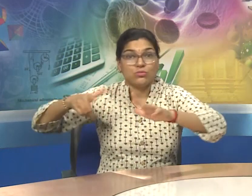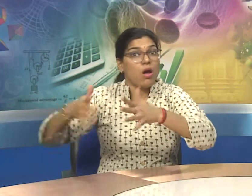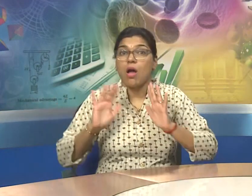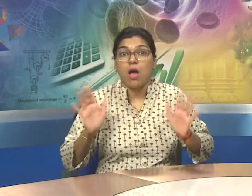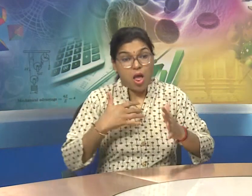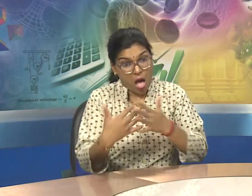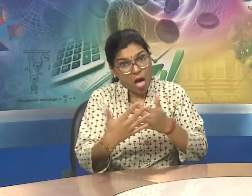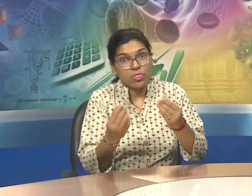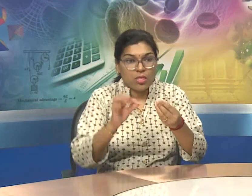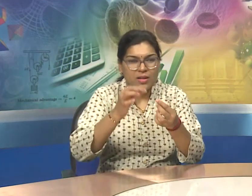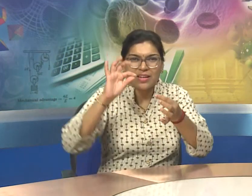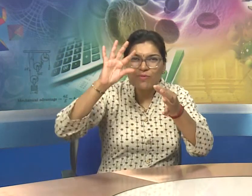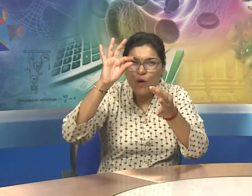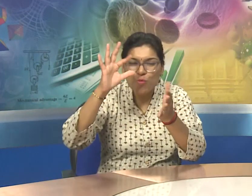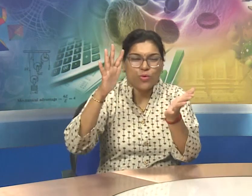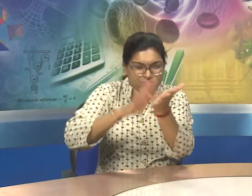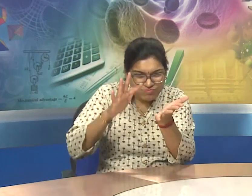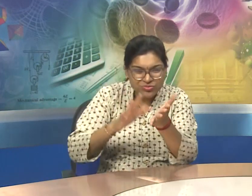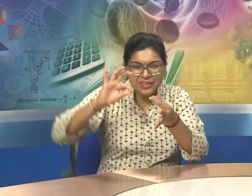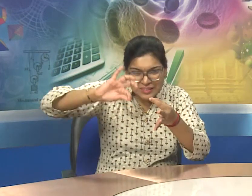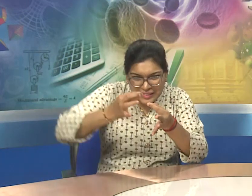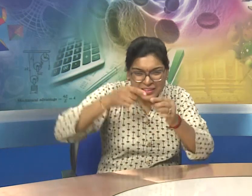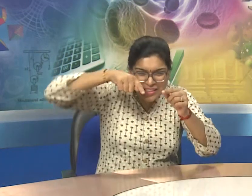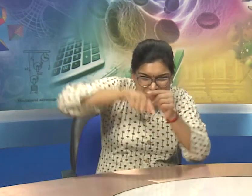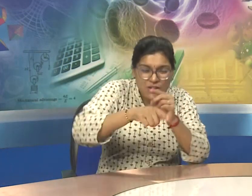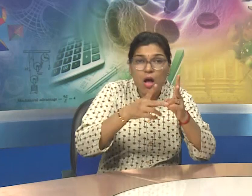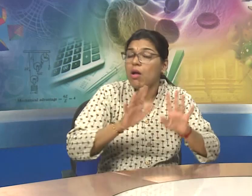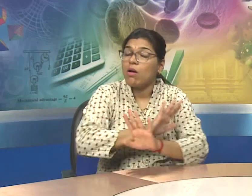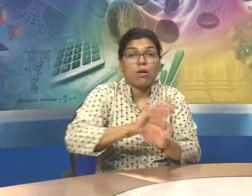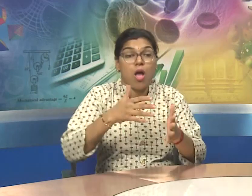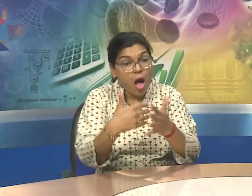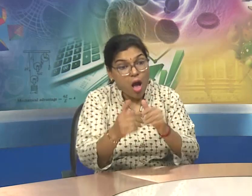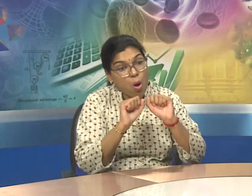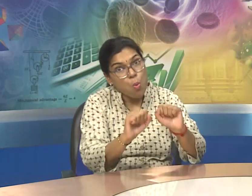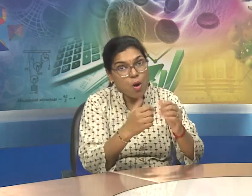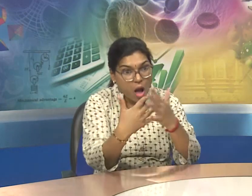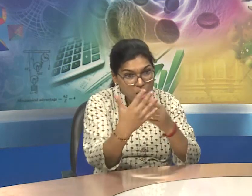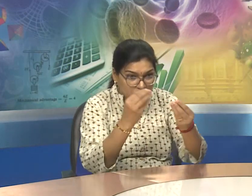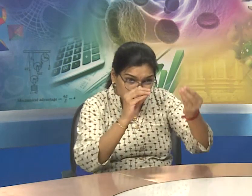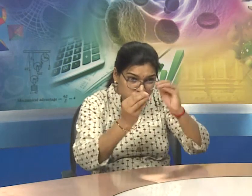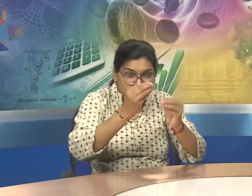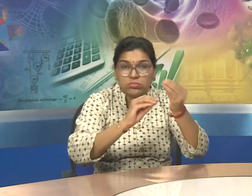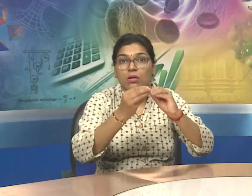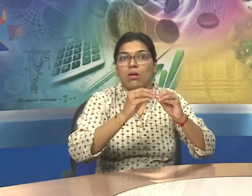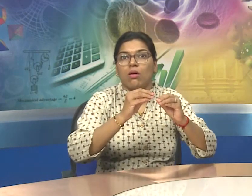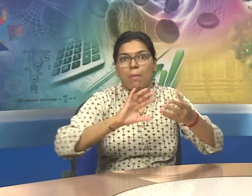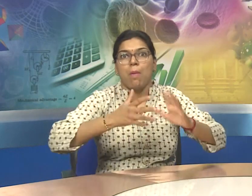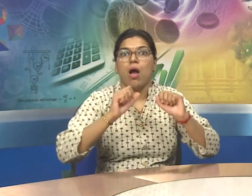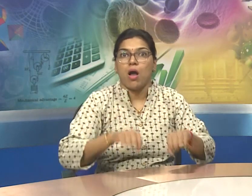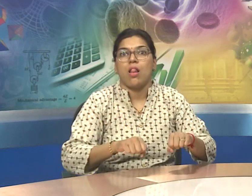national awards are also bestowed upon the distinguished artisans for their